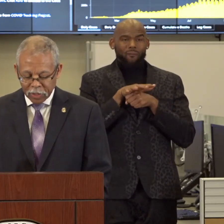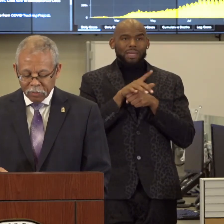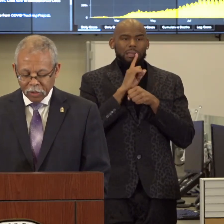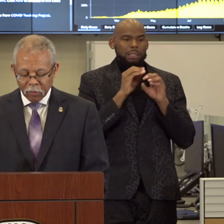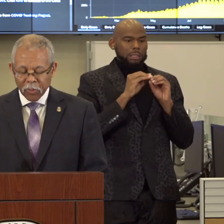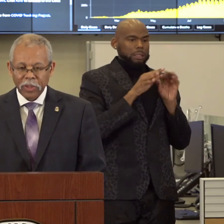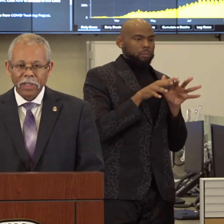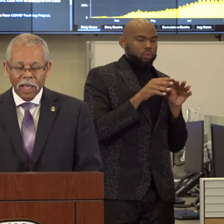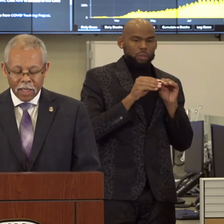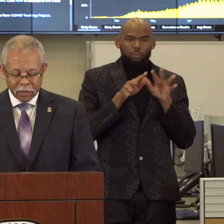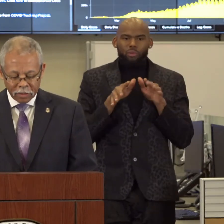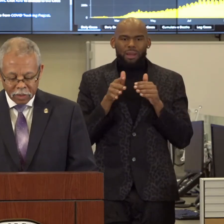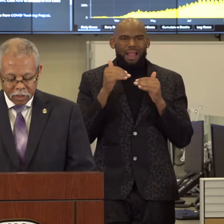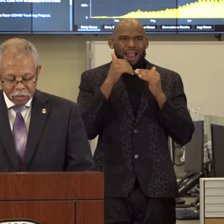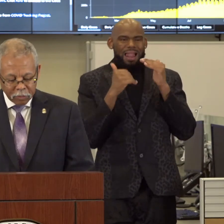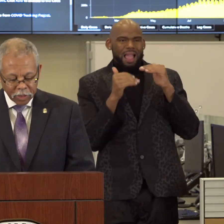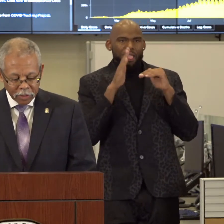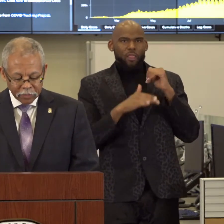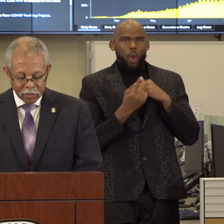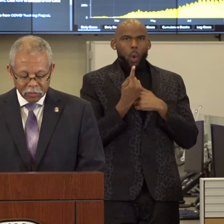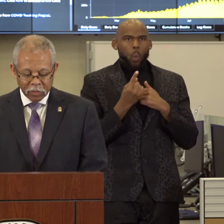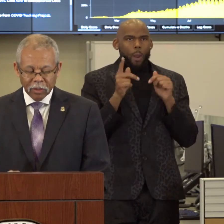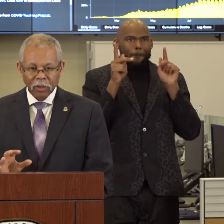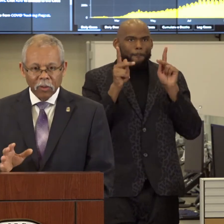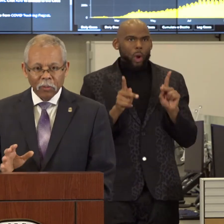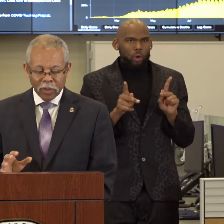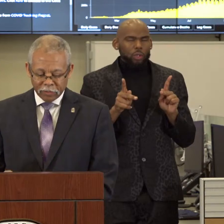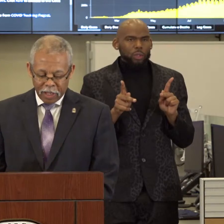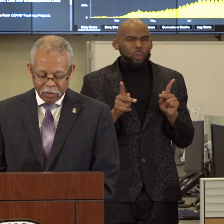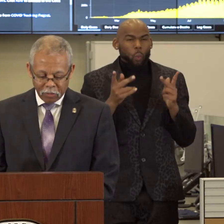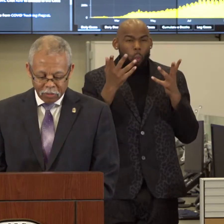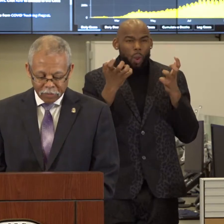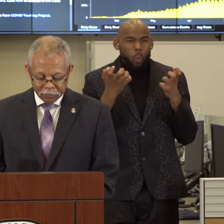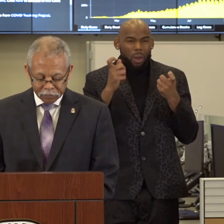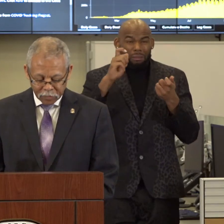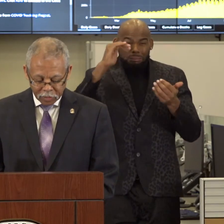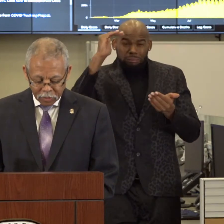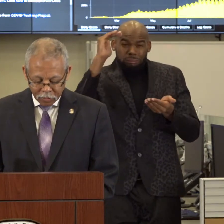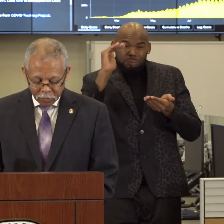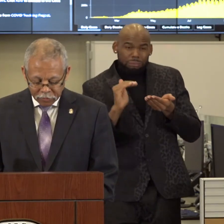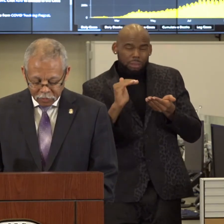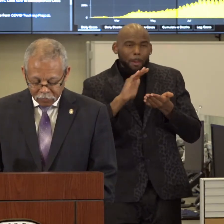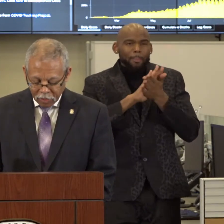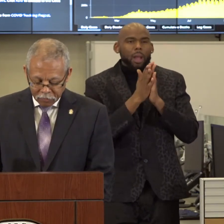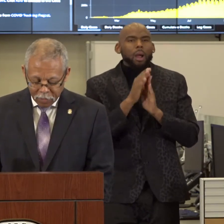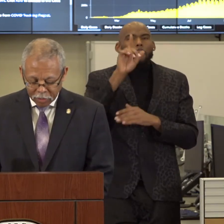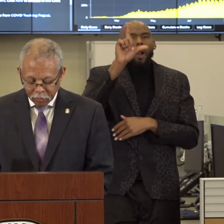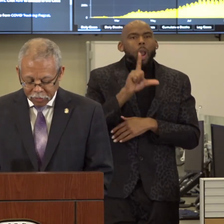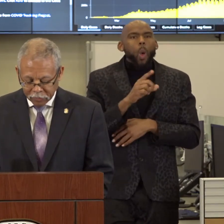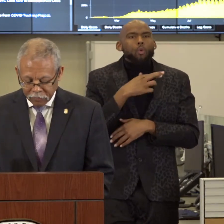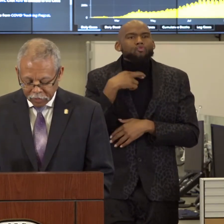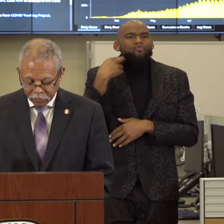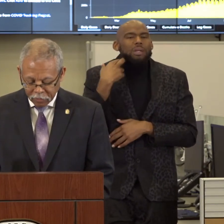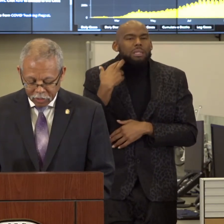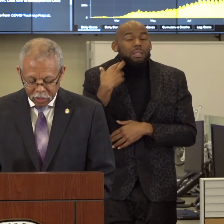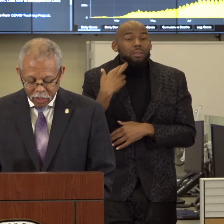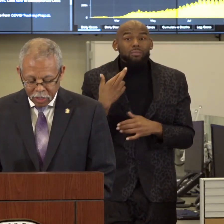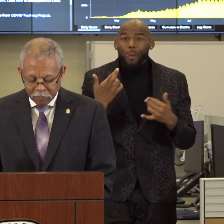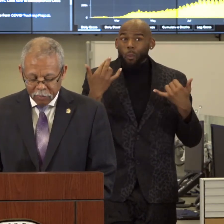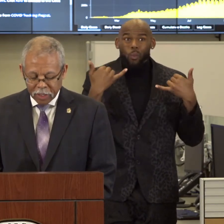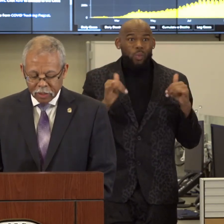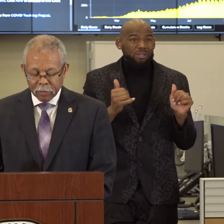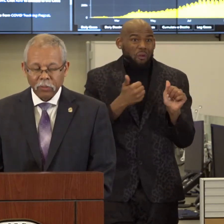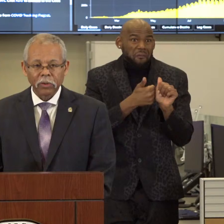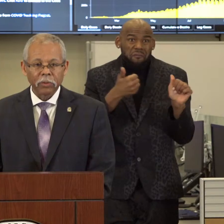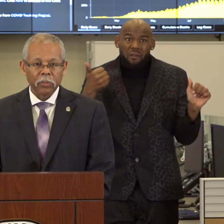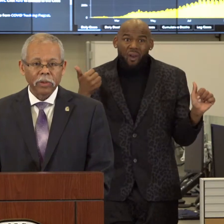want to be below 0.9 to bring us into the low-risk category. We're still far from our lowest infection rate